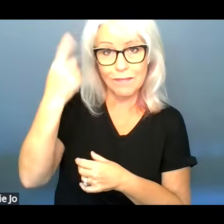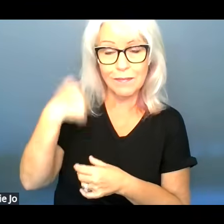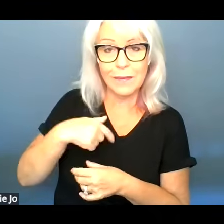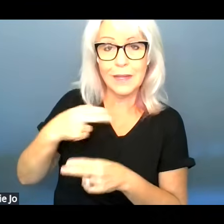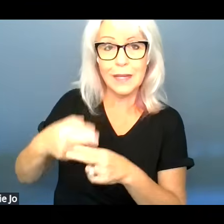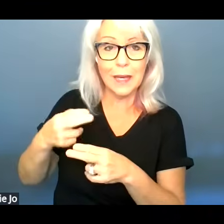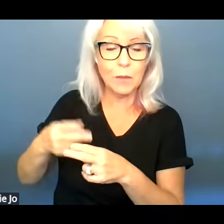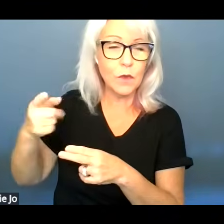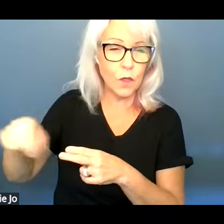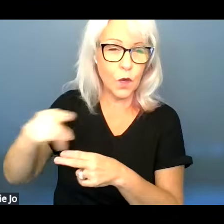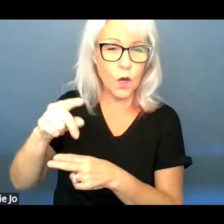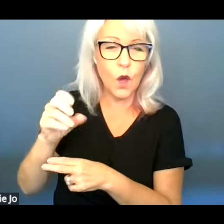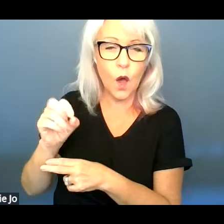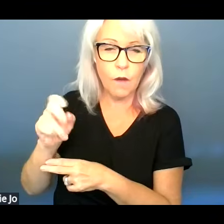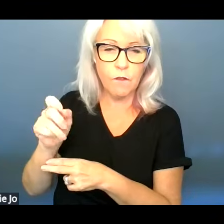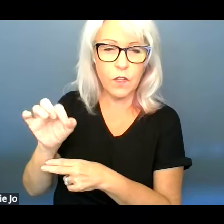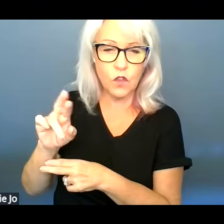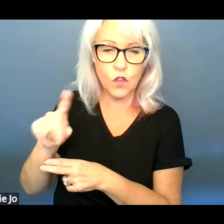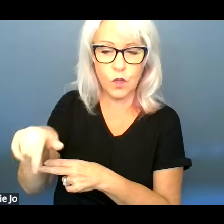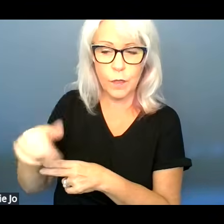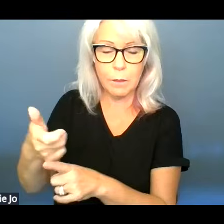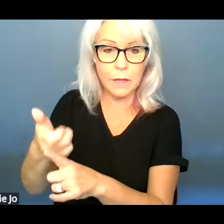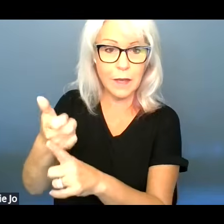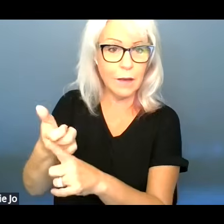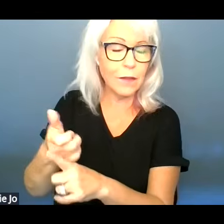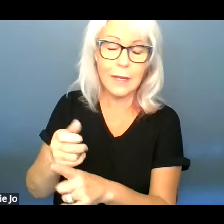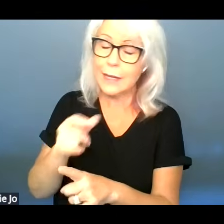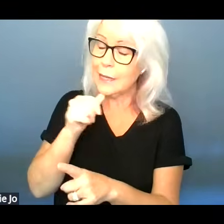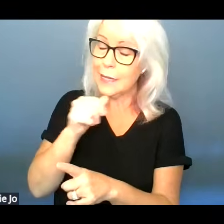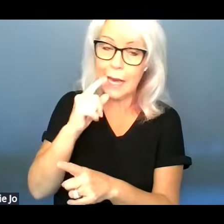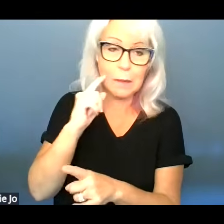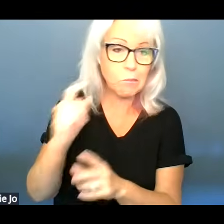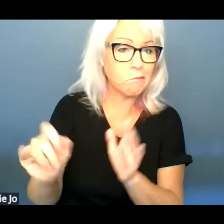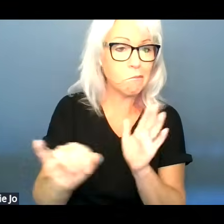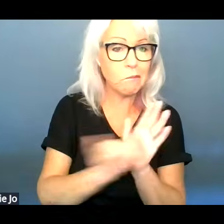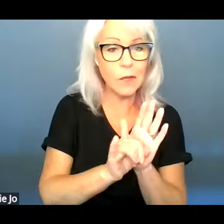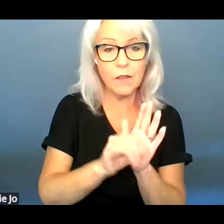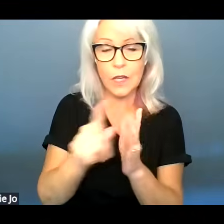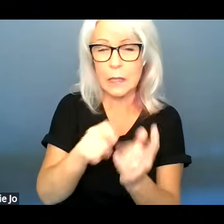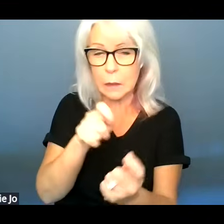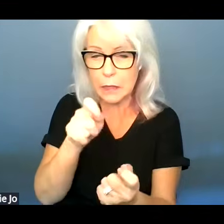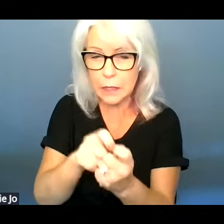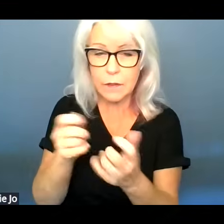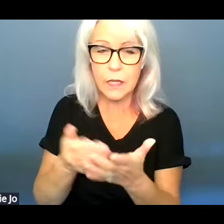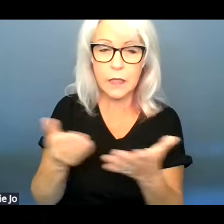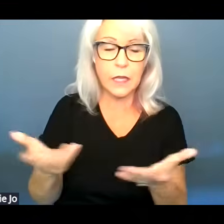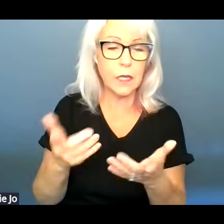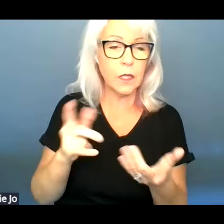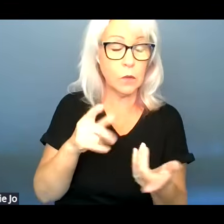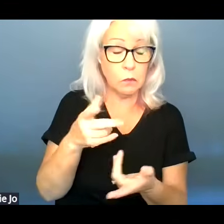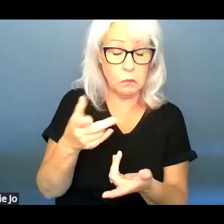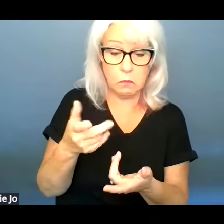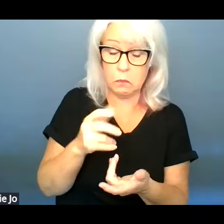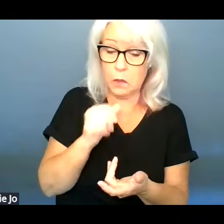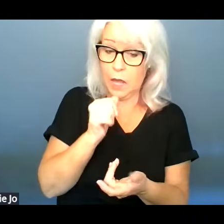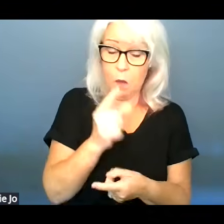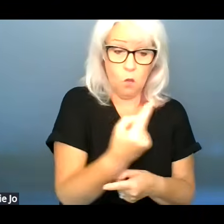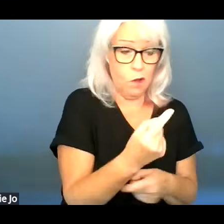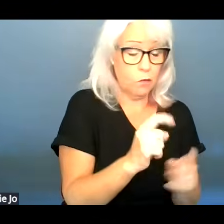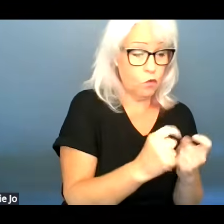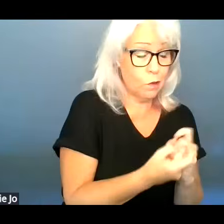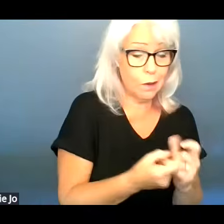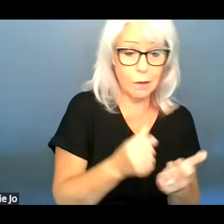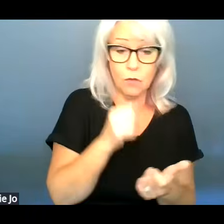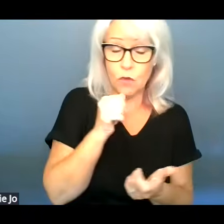course, but it doesn't identify anything that she did. Not one change, not one record, not one